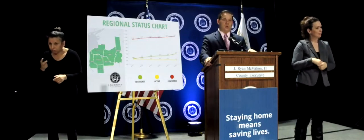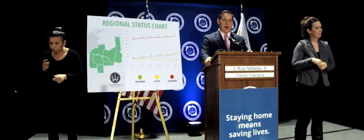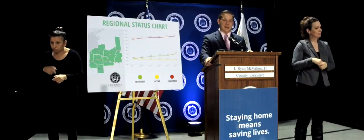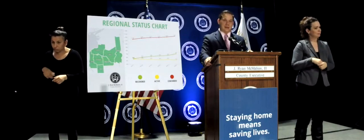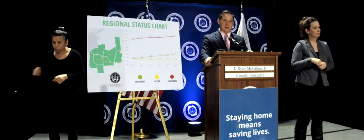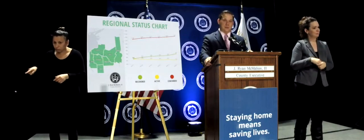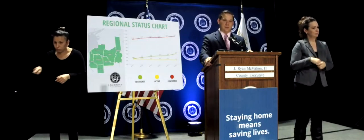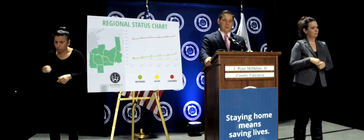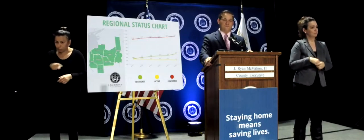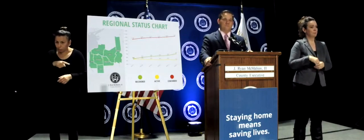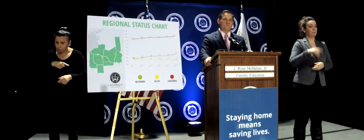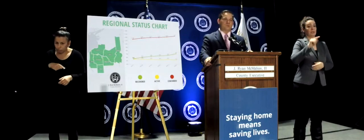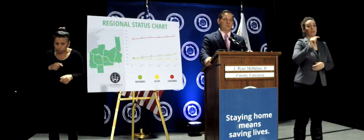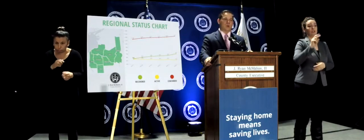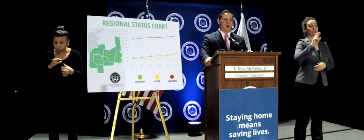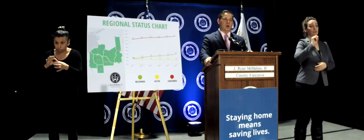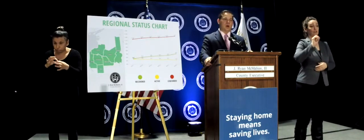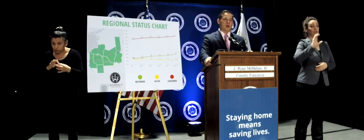once they're all ready,